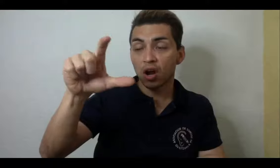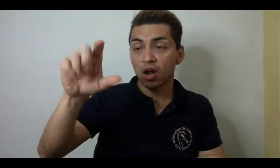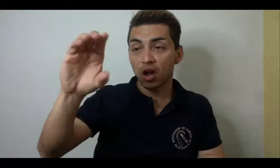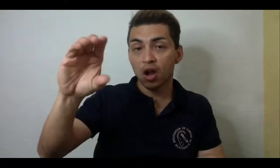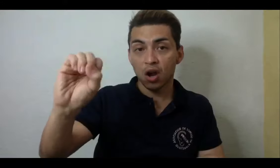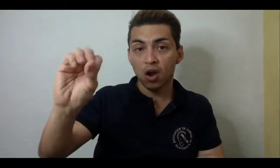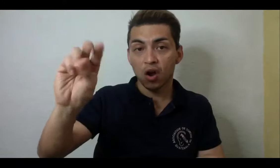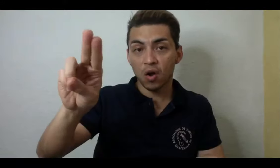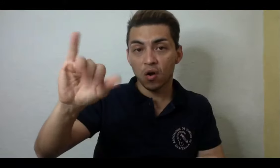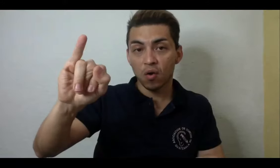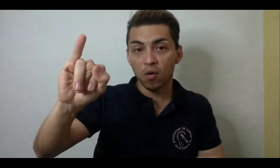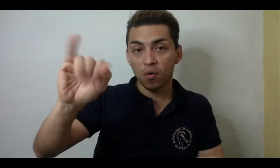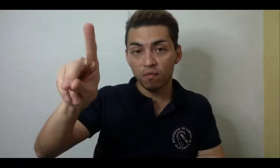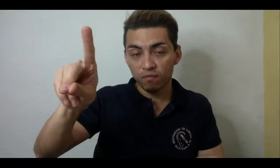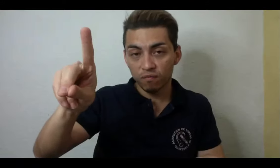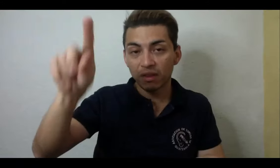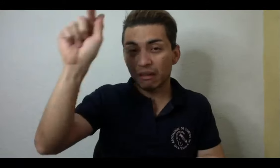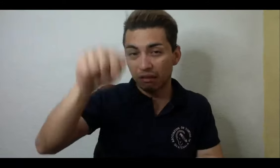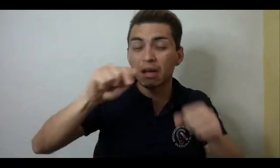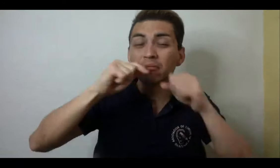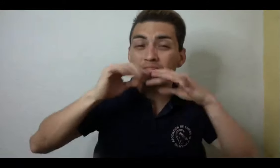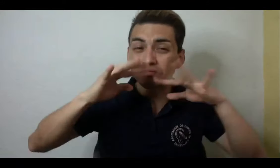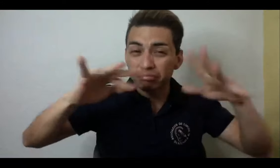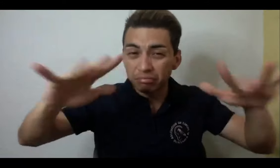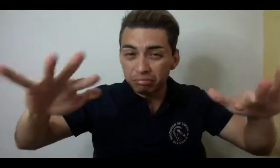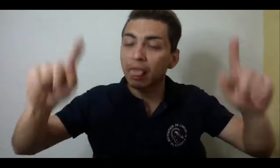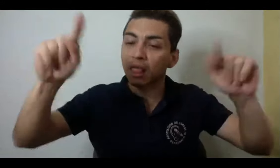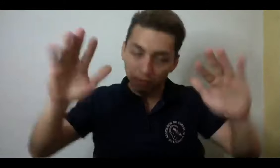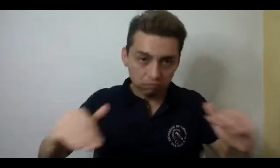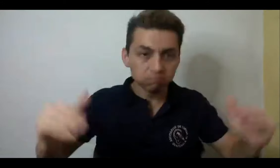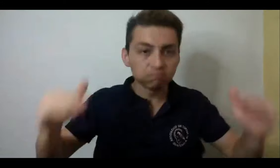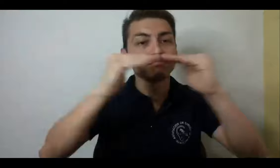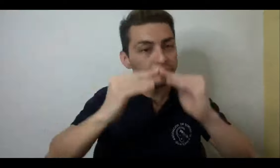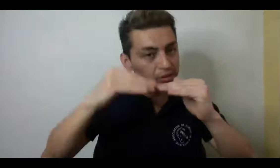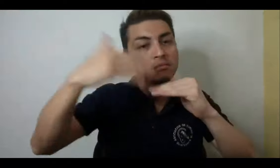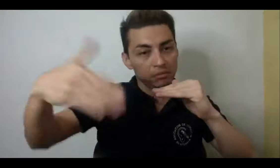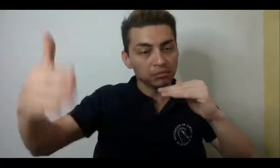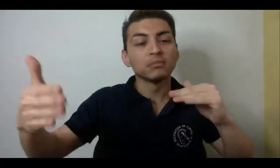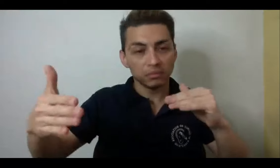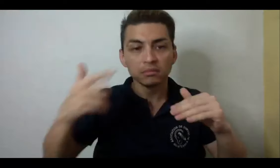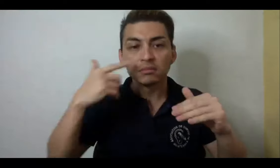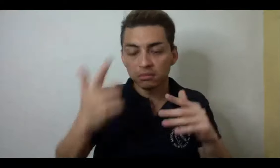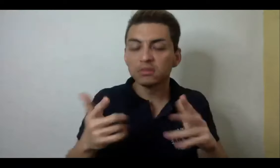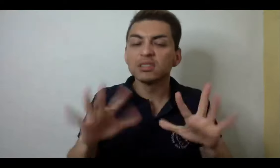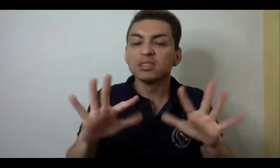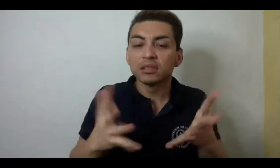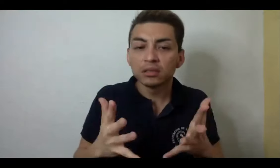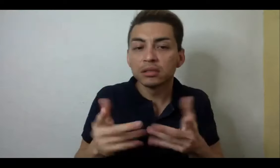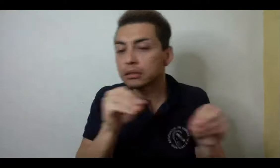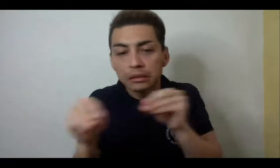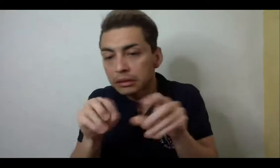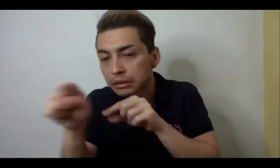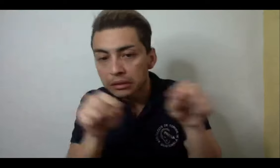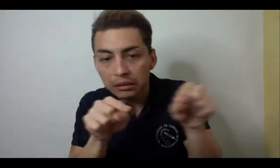risks entrenching inequality even more, showing us more than ever the relevance of moving towards